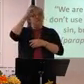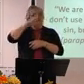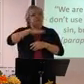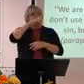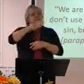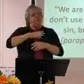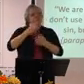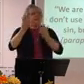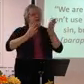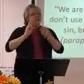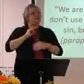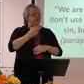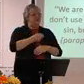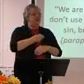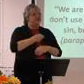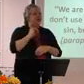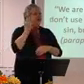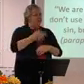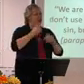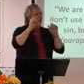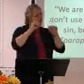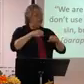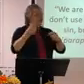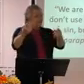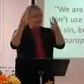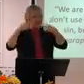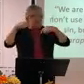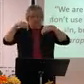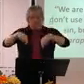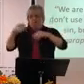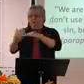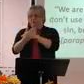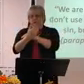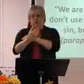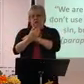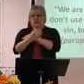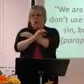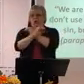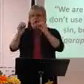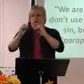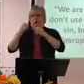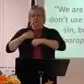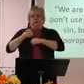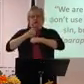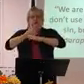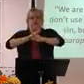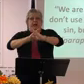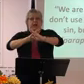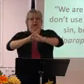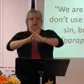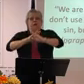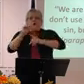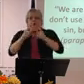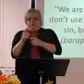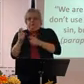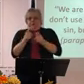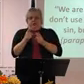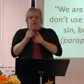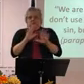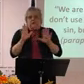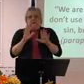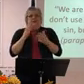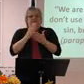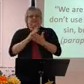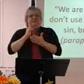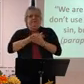serve us and that we could come this morning. There's no military or terrorists at the door that prevent us